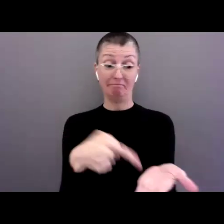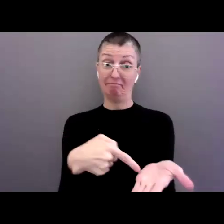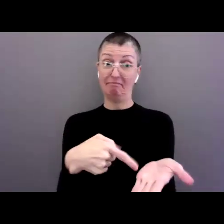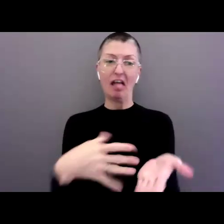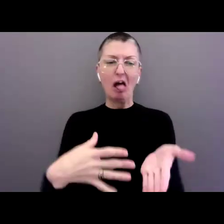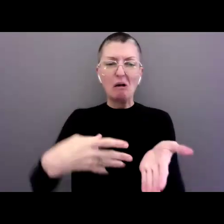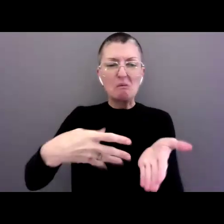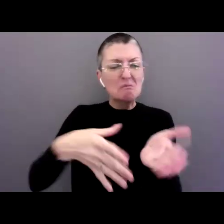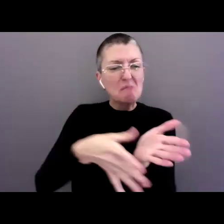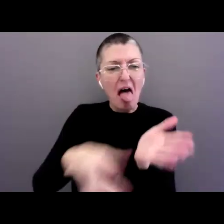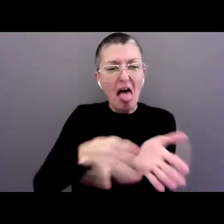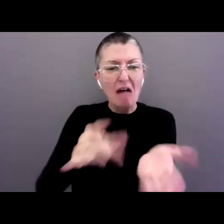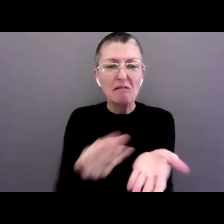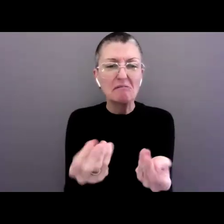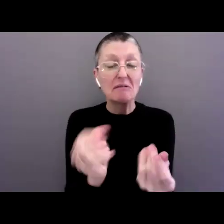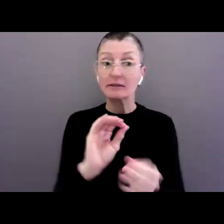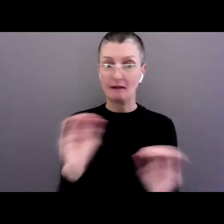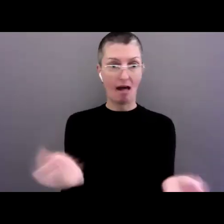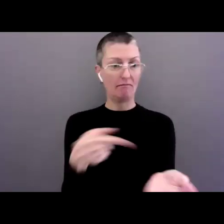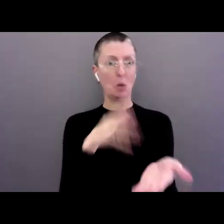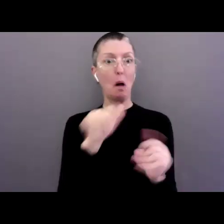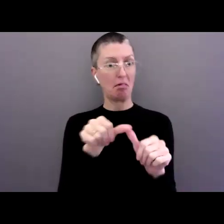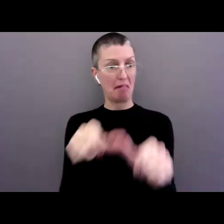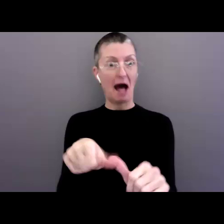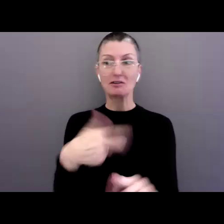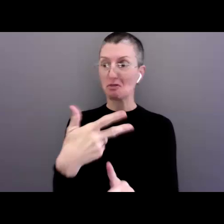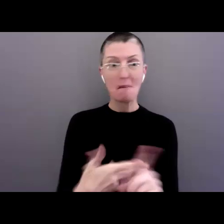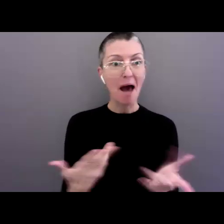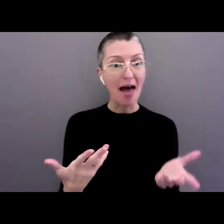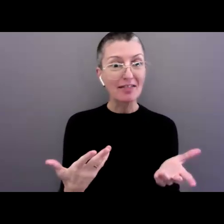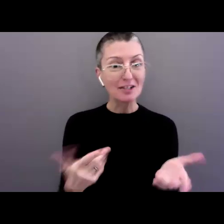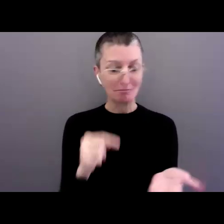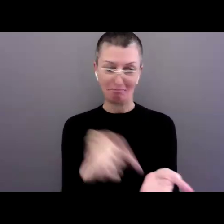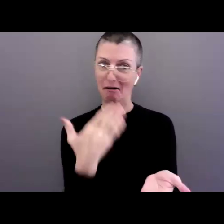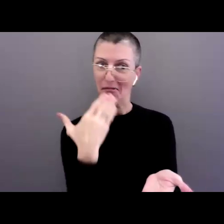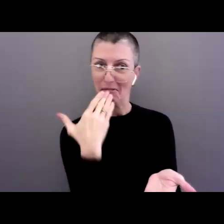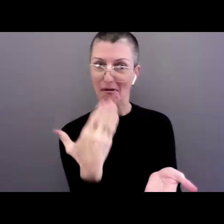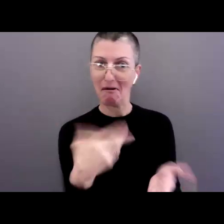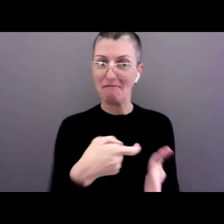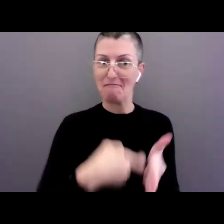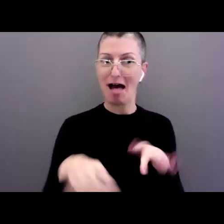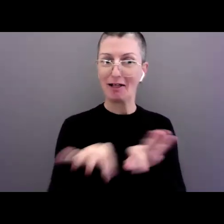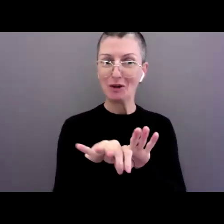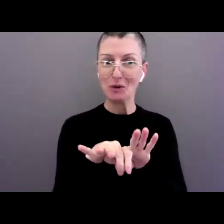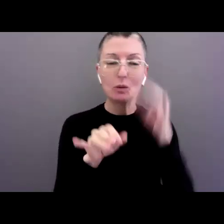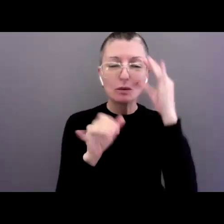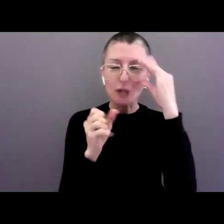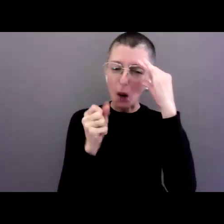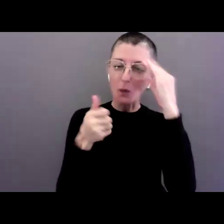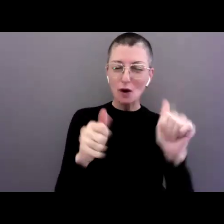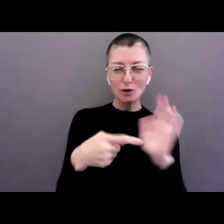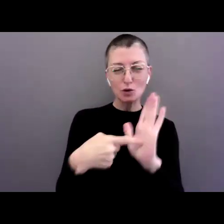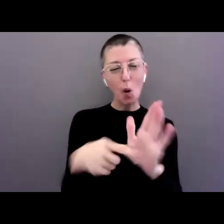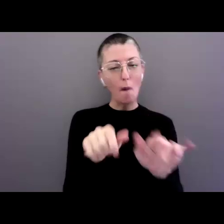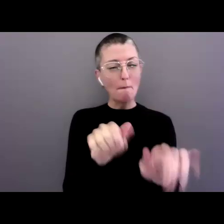and this will last 3 months. You get a bang for your buck. Whatever those value propositions are, I'll at least try to see if there's a way to have that